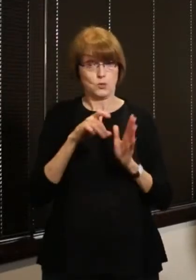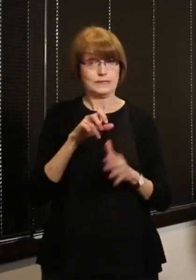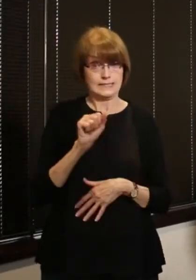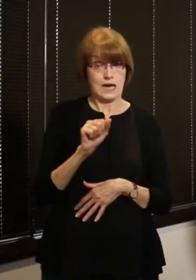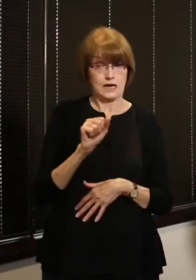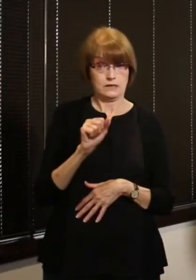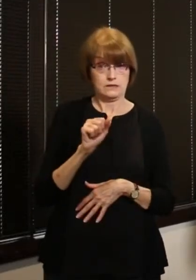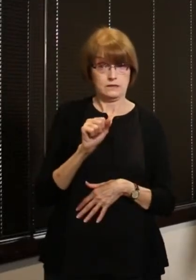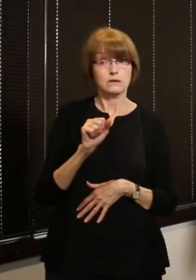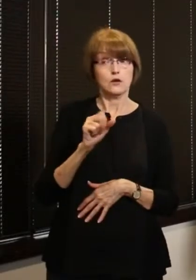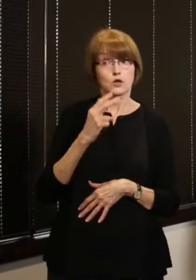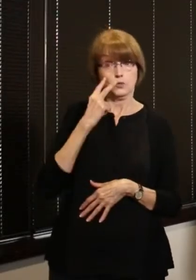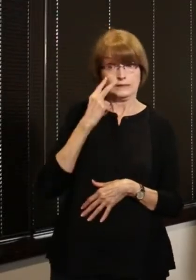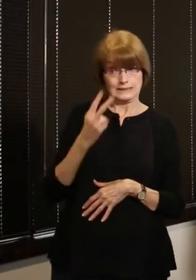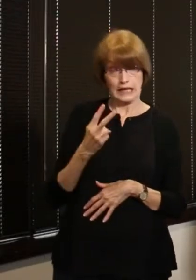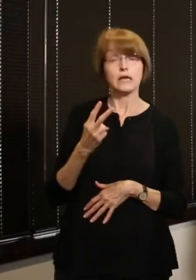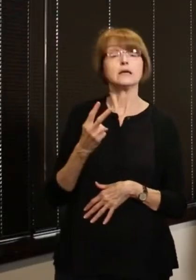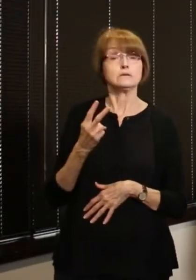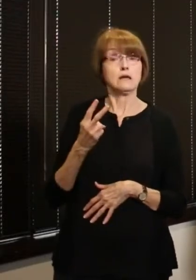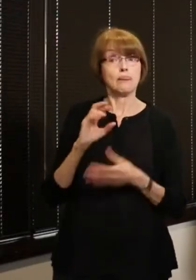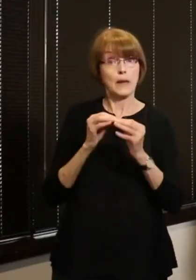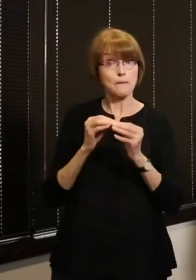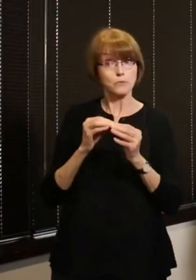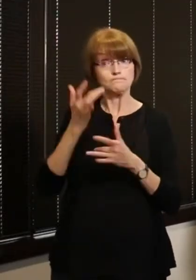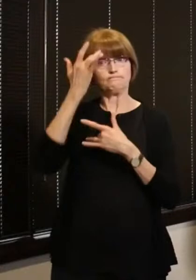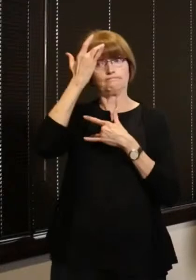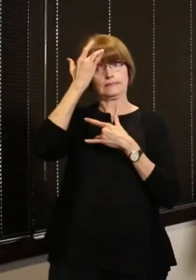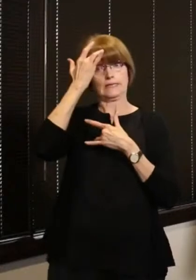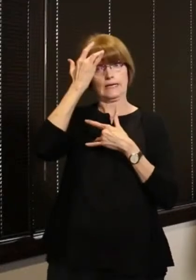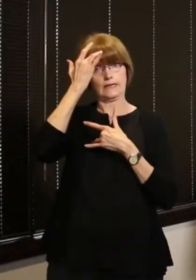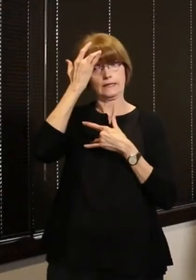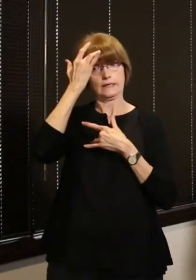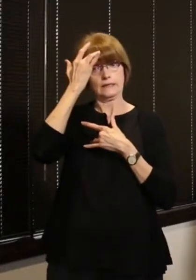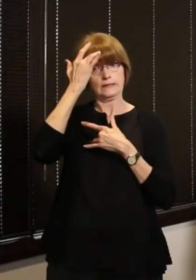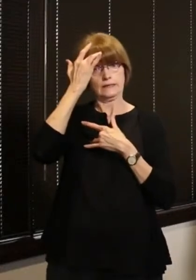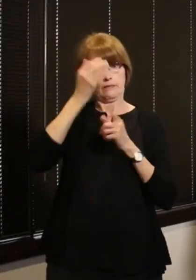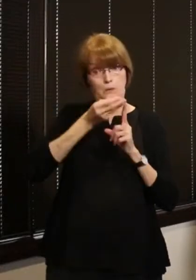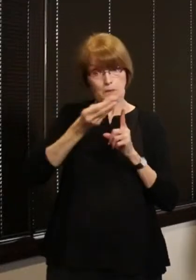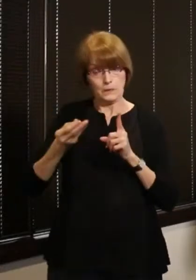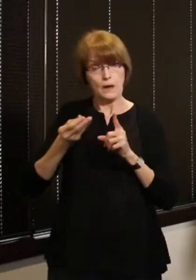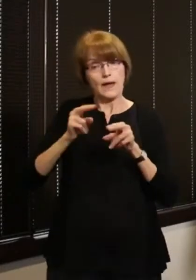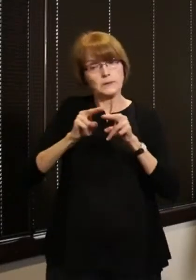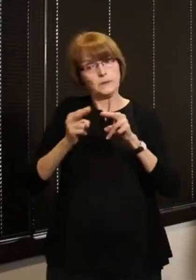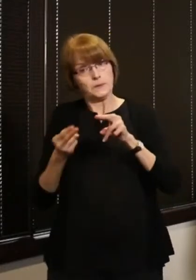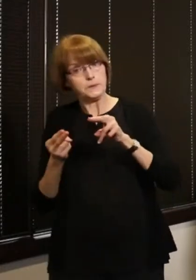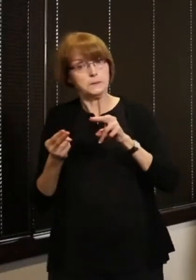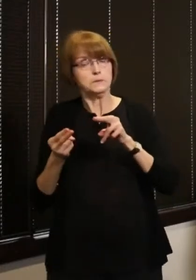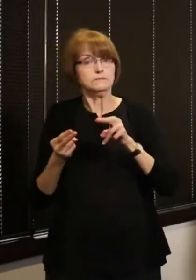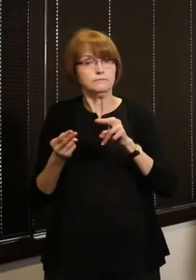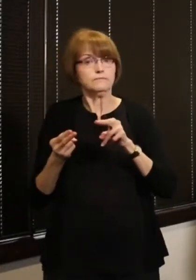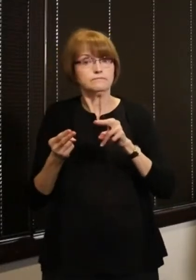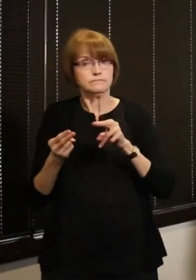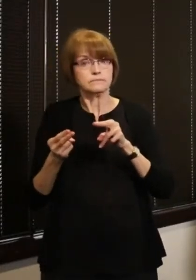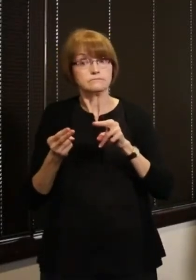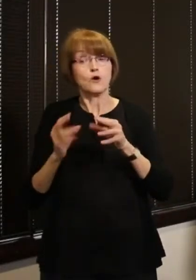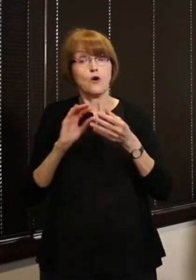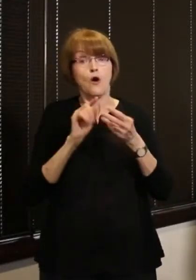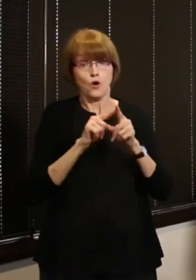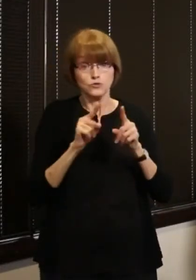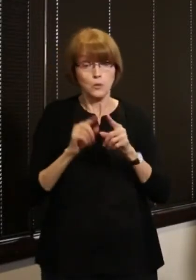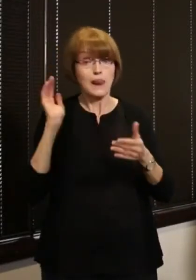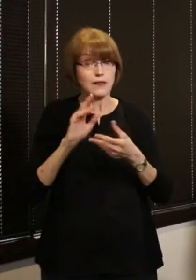have seen a slight turn in the number of cases in the reproductive factor and in our hospitalization